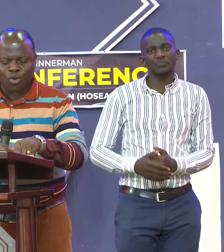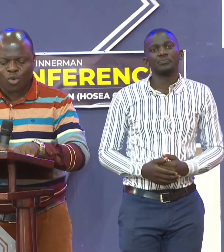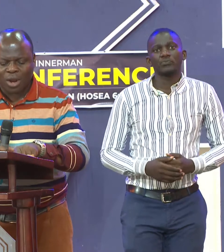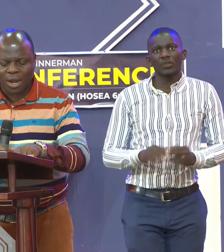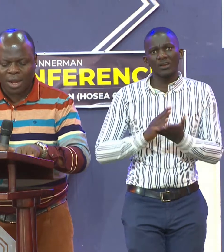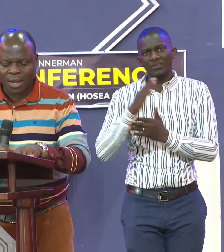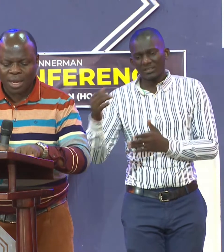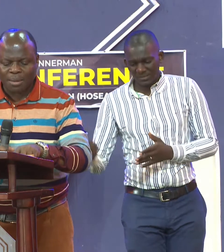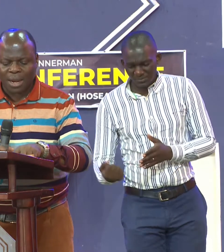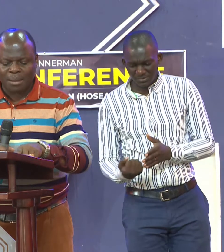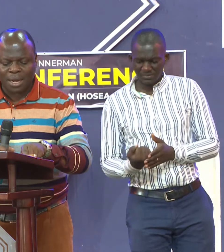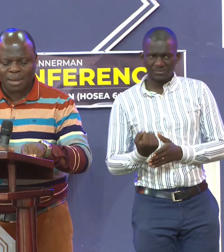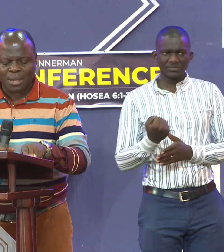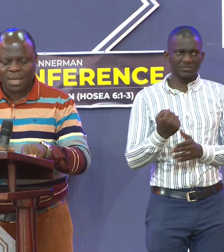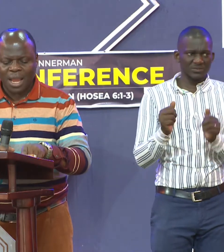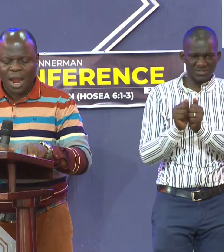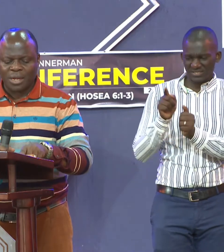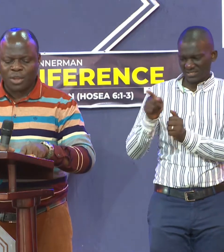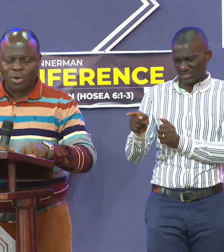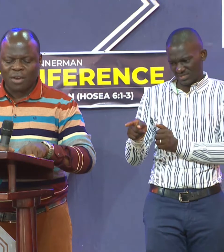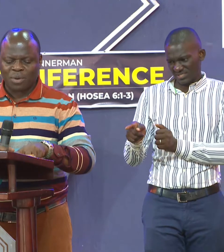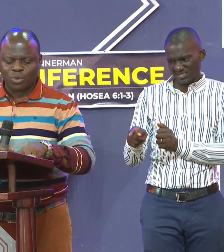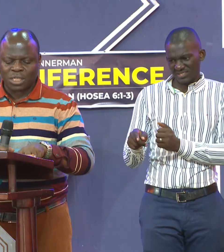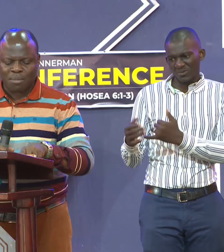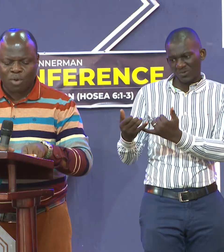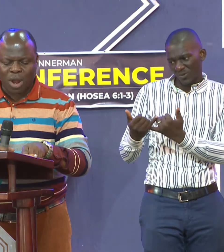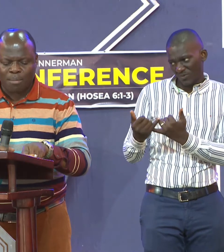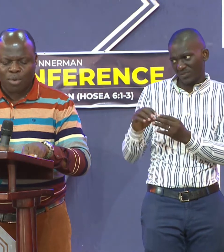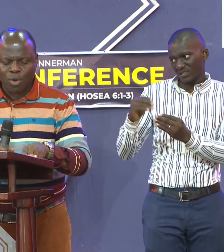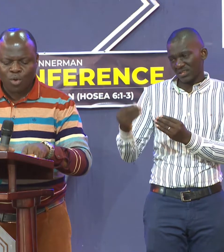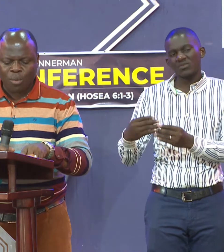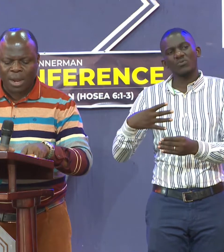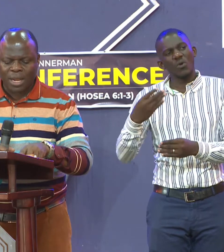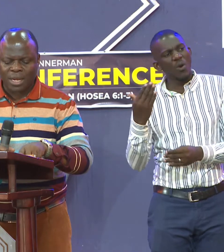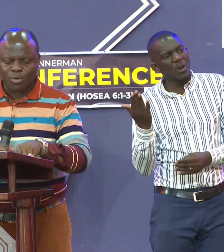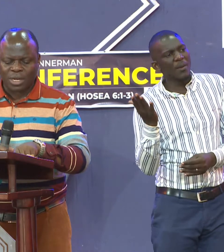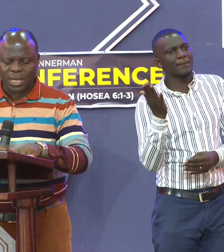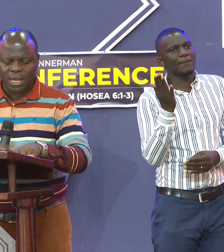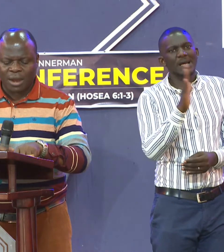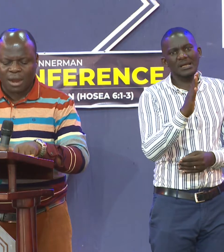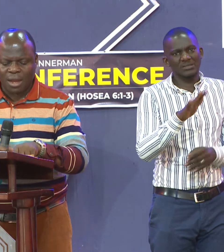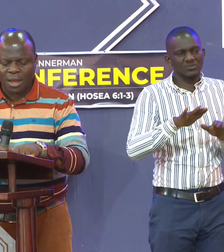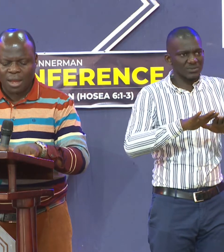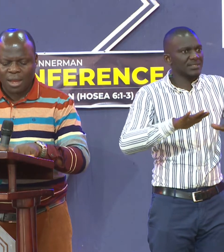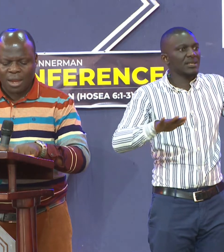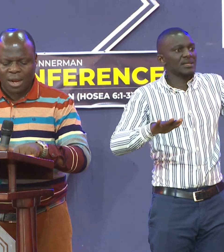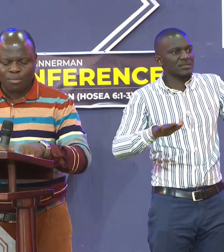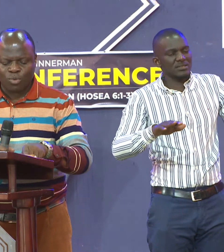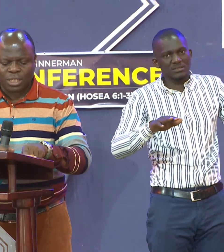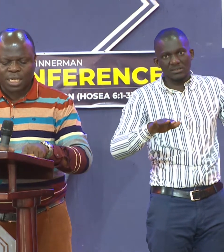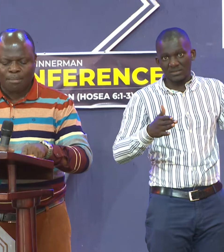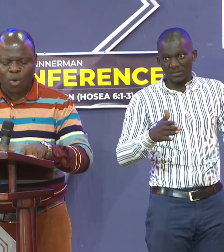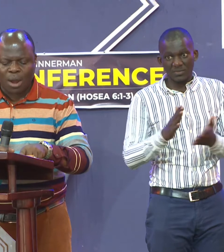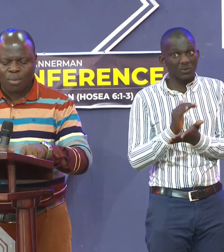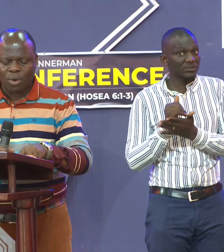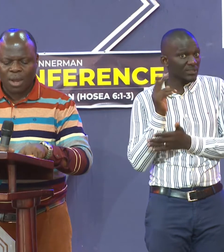n'alyoka agolokoka ne baka abaana be addeyo ng'ava mu nsi ya Moabu, kubanga yali awulidde ng'ali mu